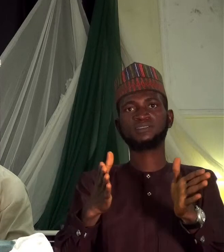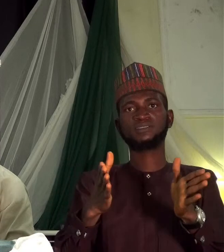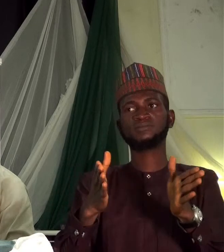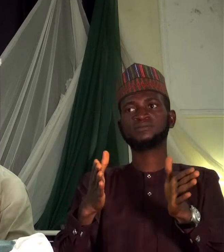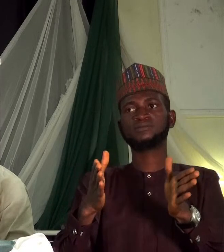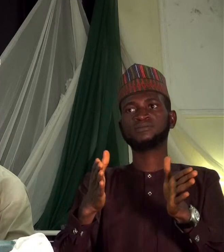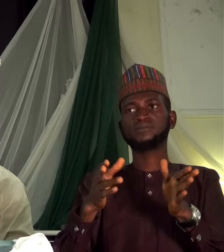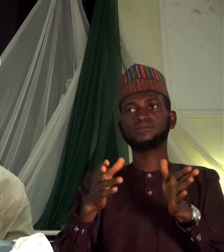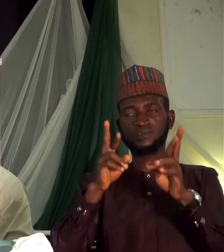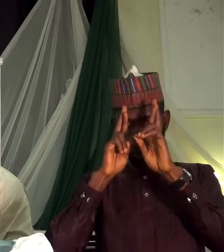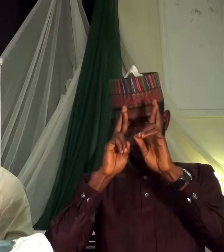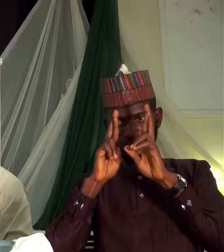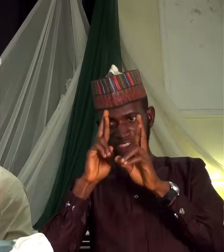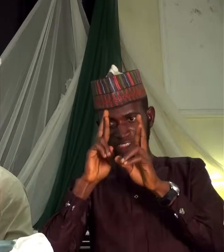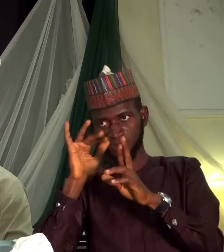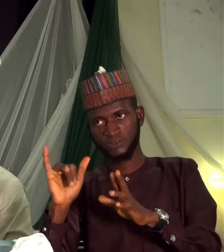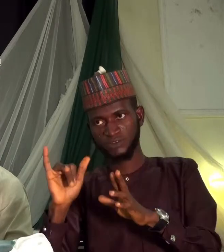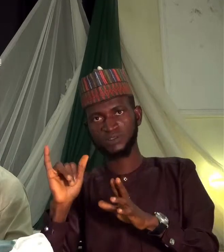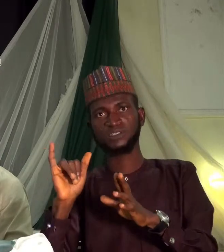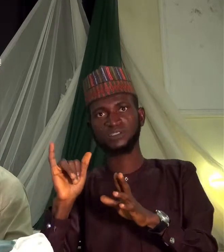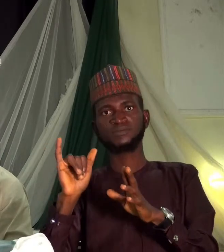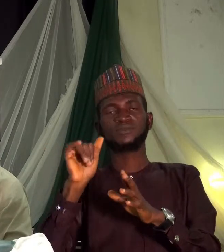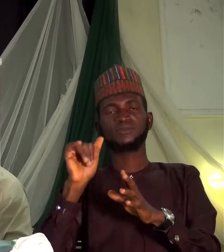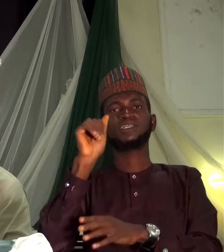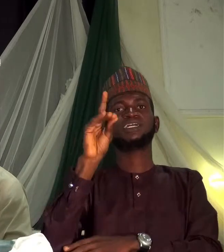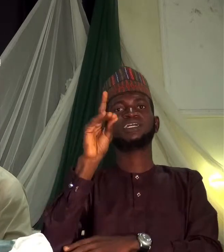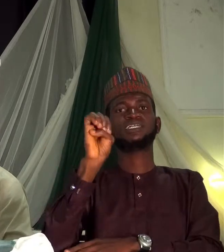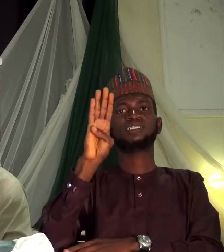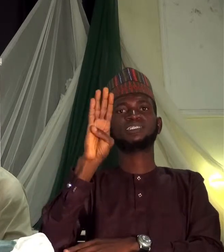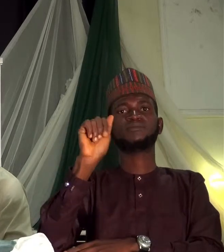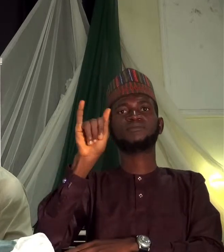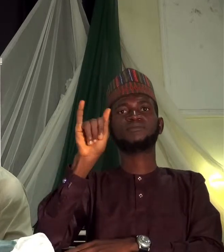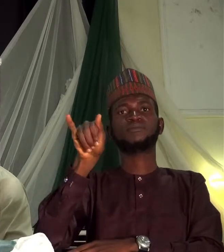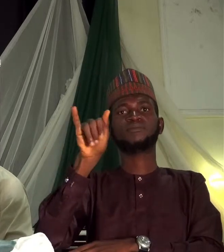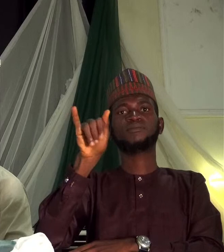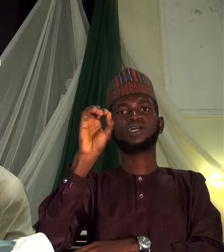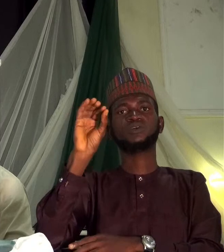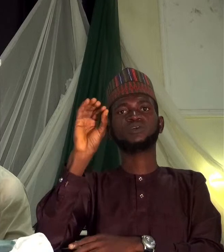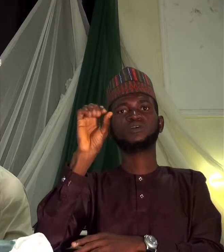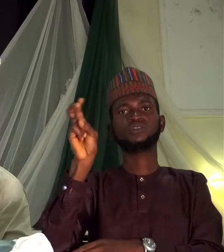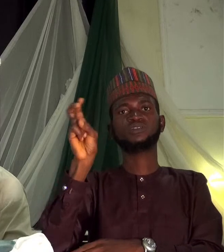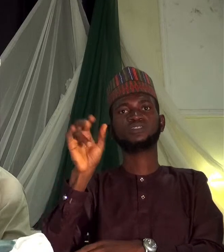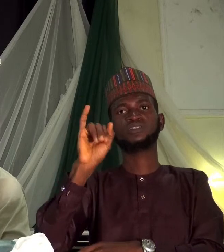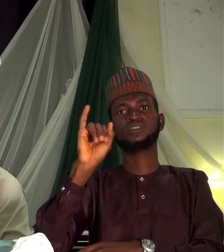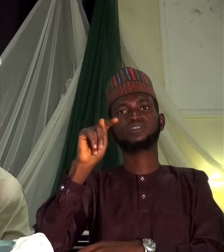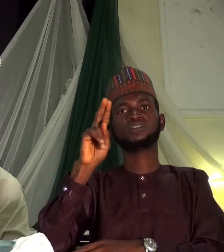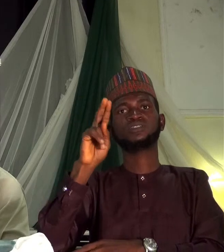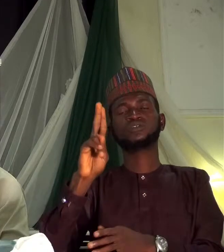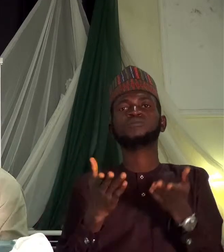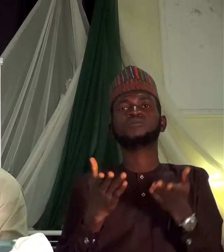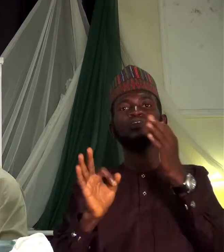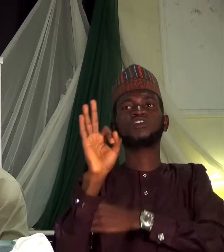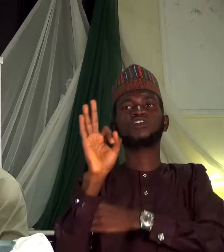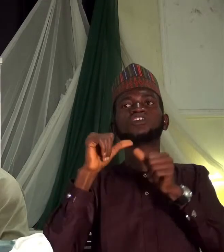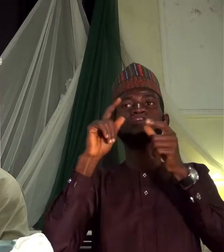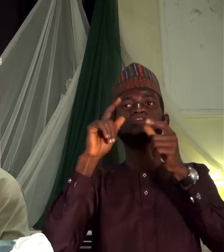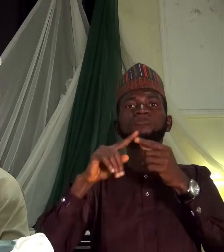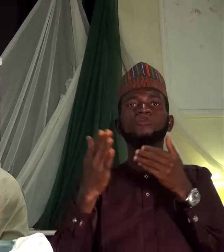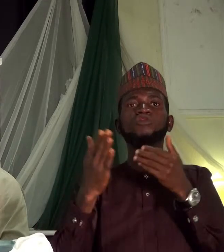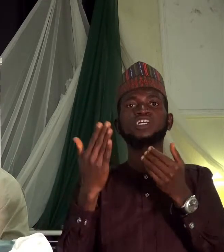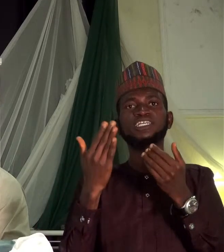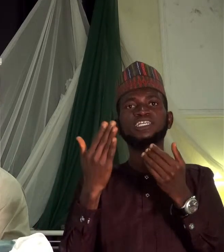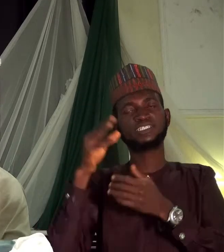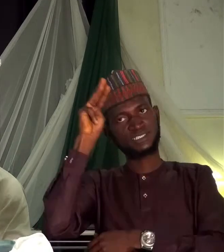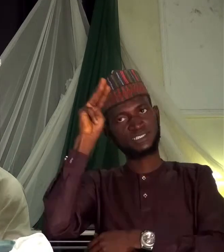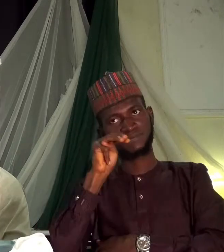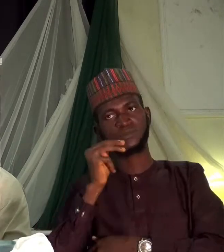leta apon le ti mo fi daruko ti won na barista Adebayo Abdulrahim Adebayo Shitu olohun yo tubo ma soro yin ni rorun anu